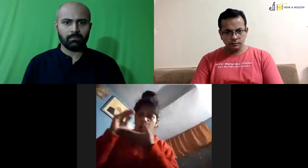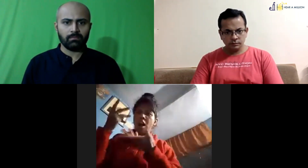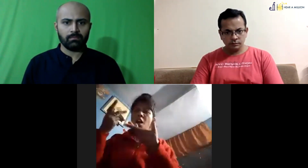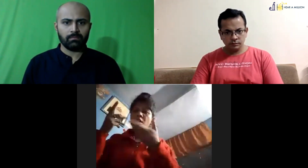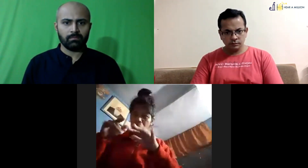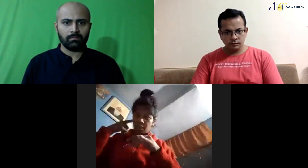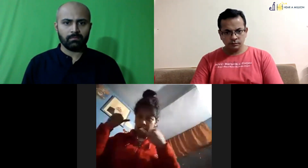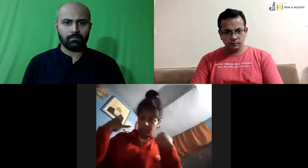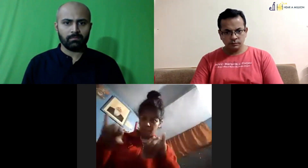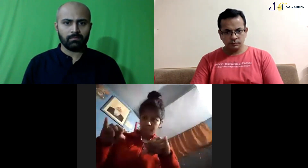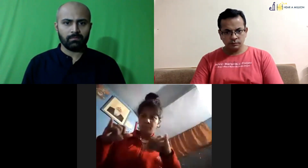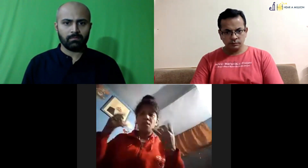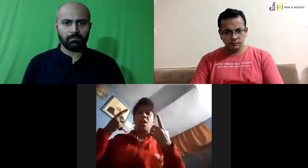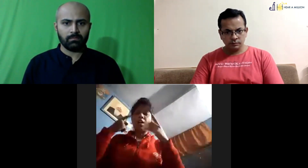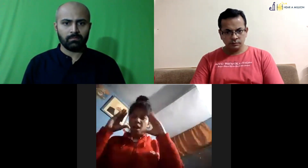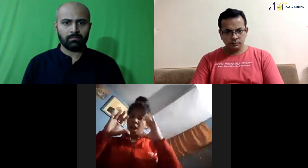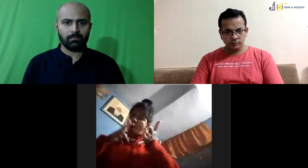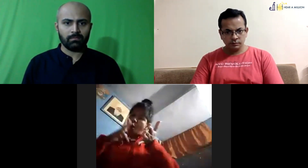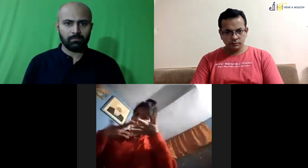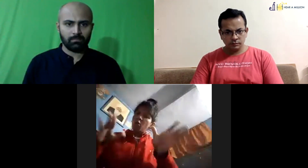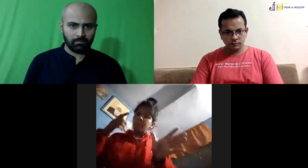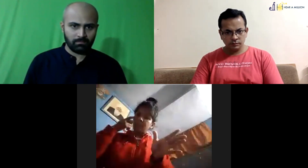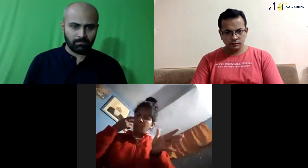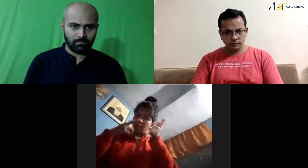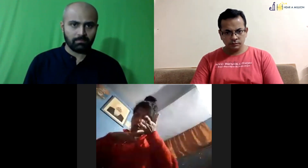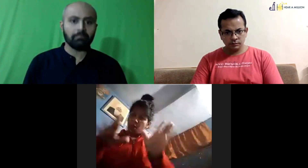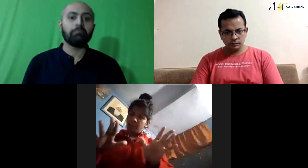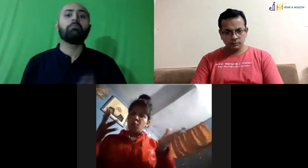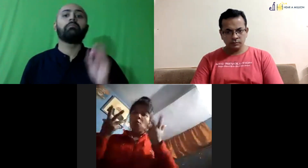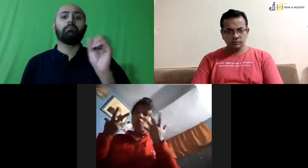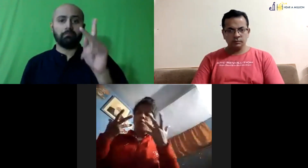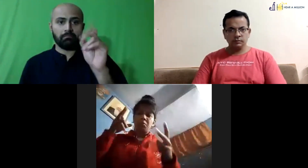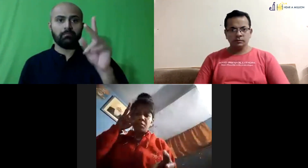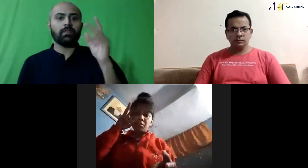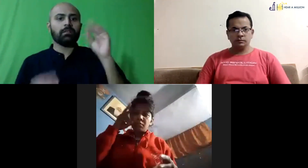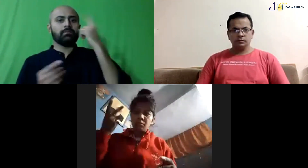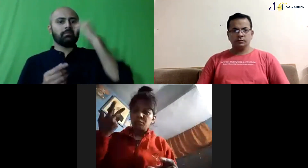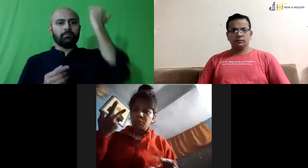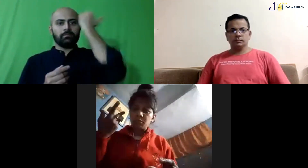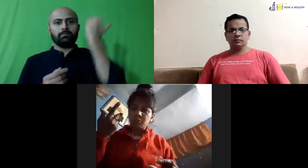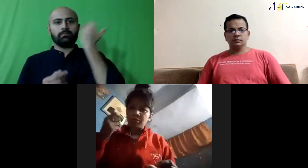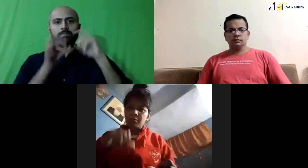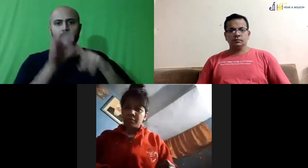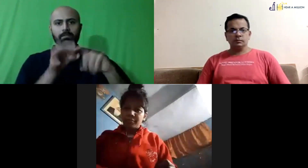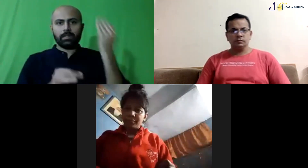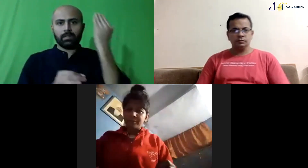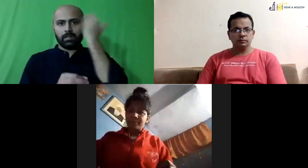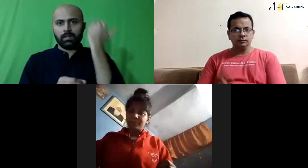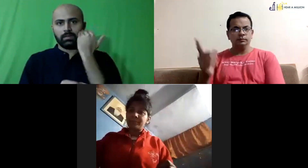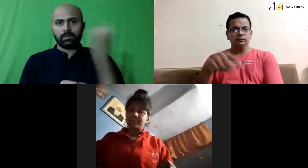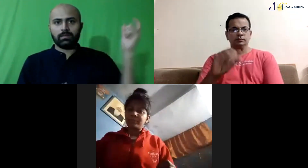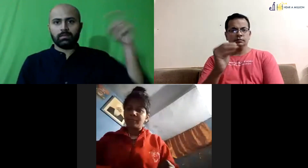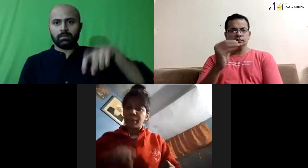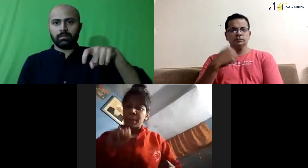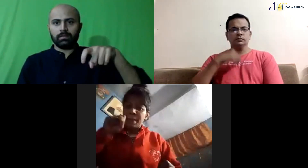thing. How things work for them? Is it the natural thing? Is it happening naturally,